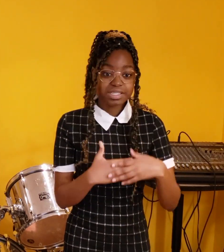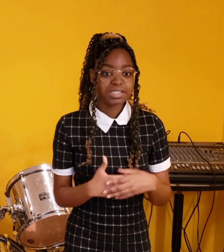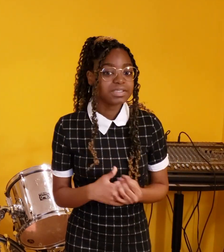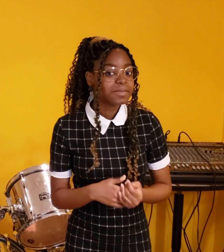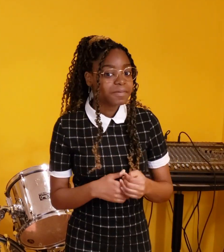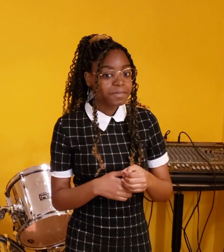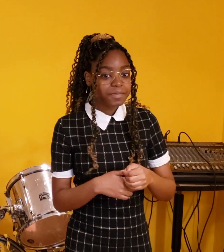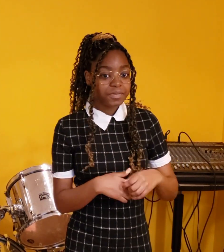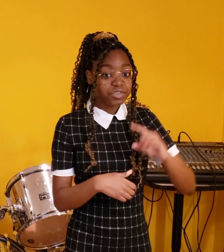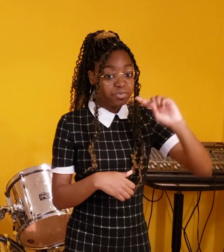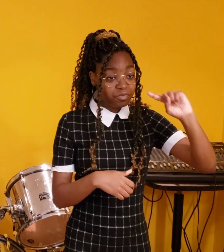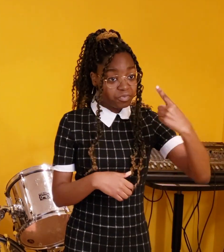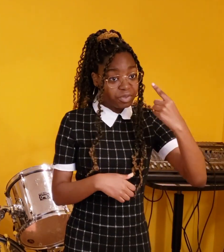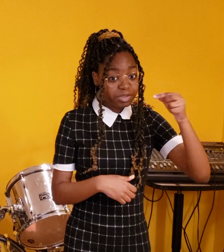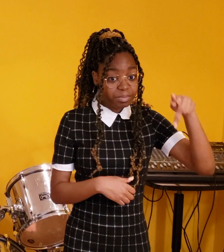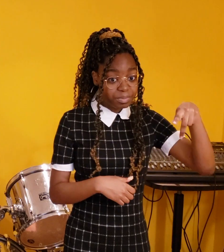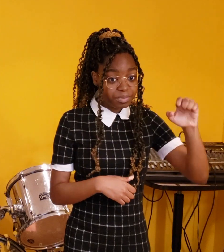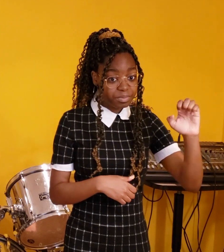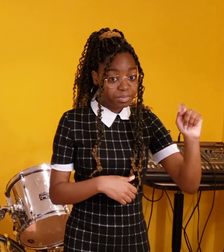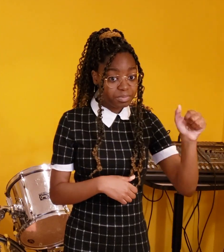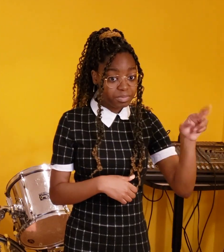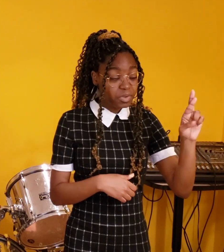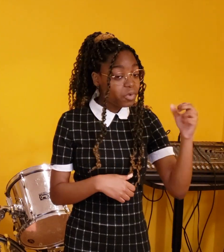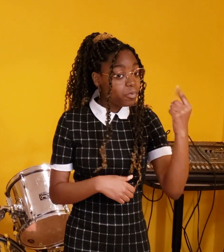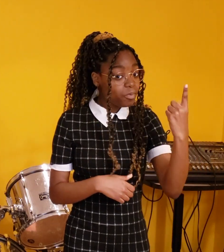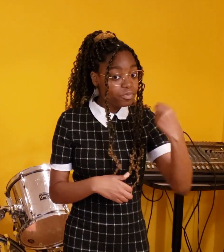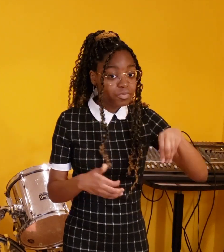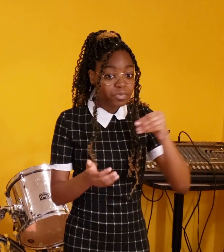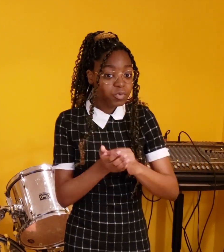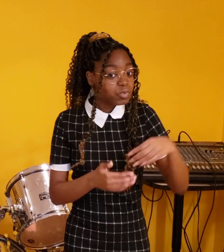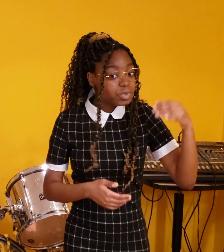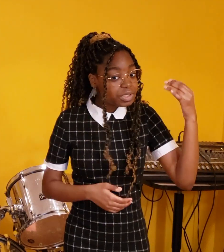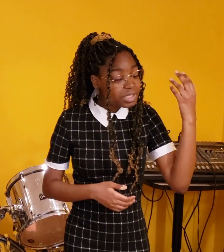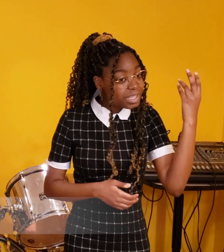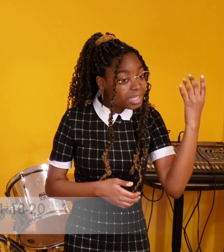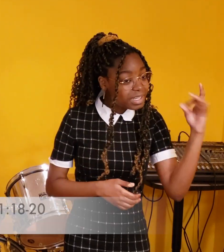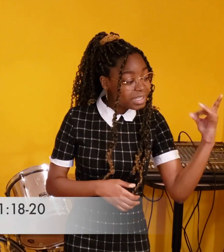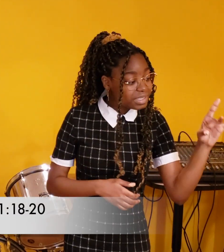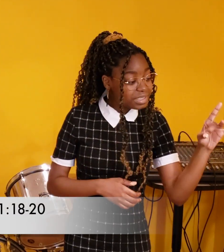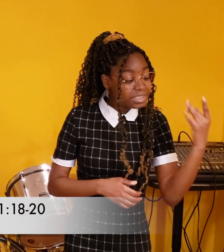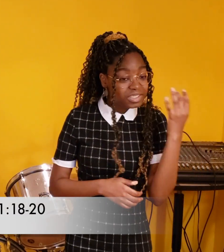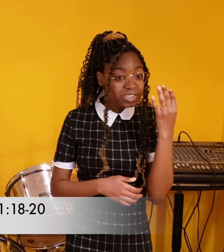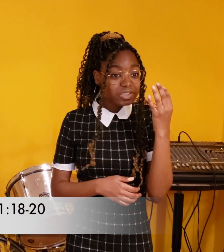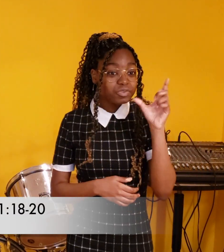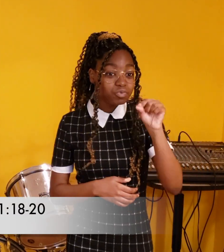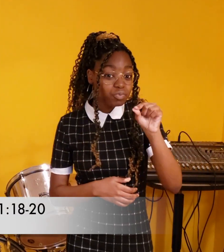the next passage I want us to look at is 1 Peter chapter 1, verses 18 to 20.